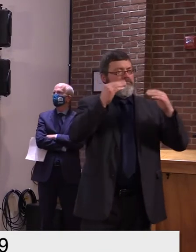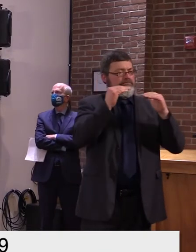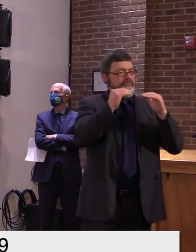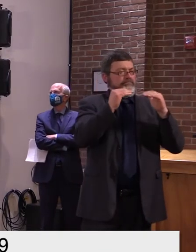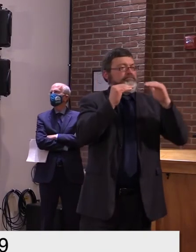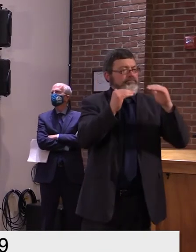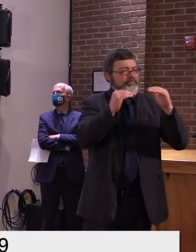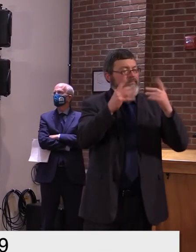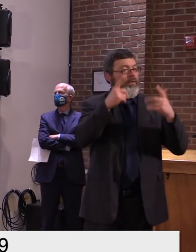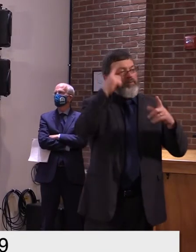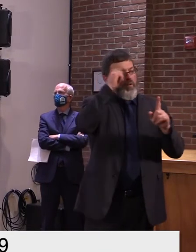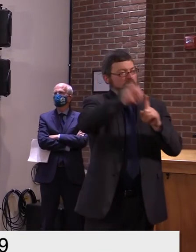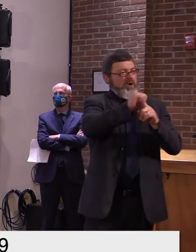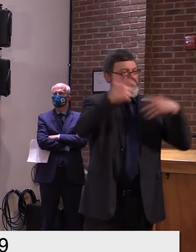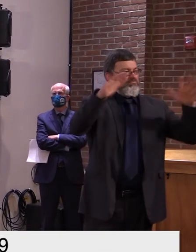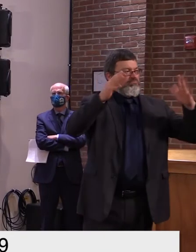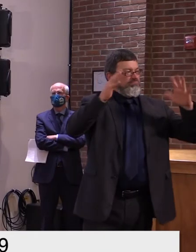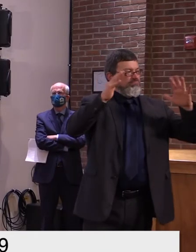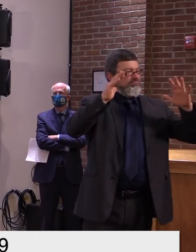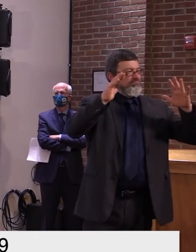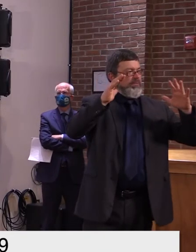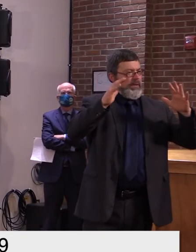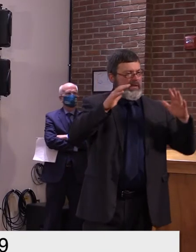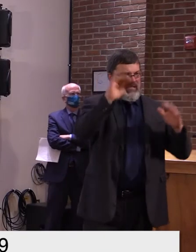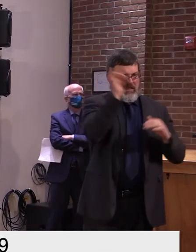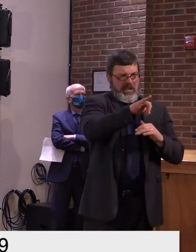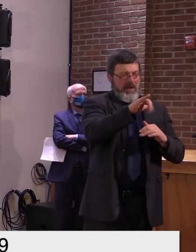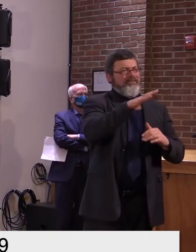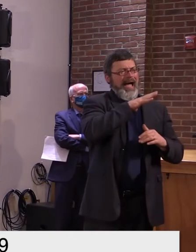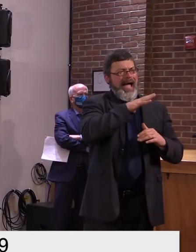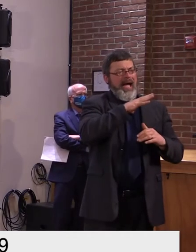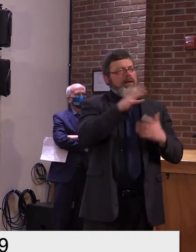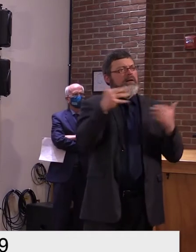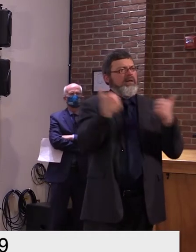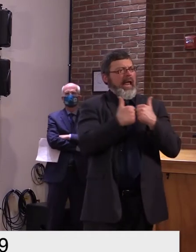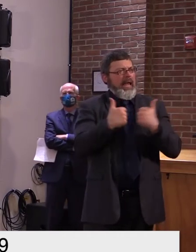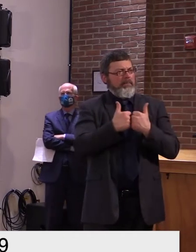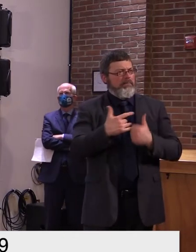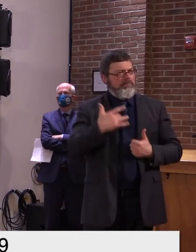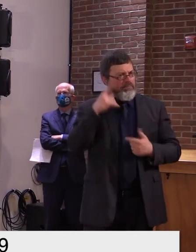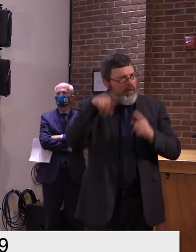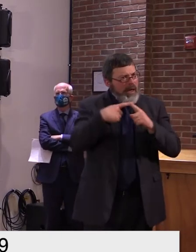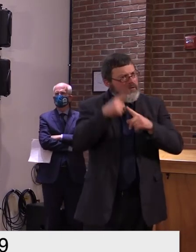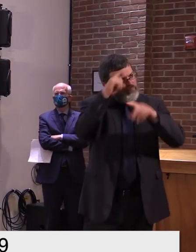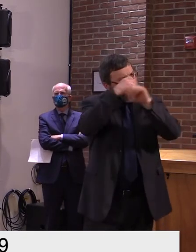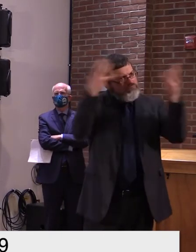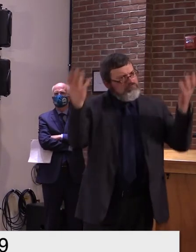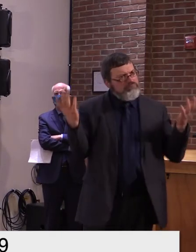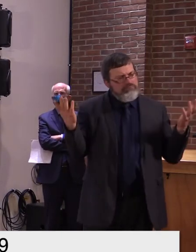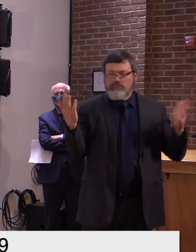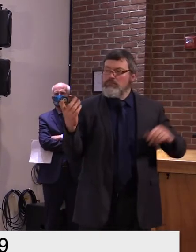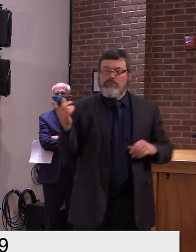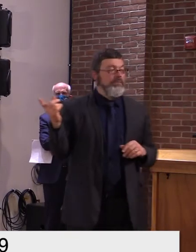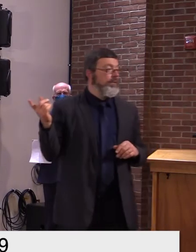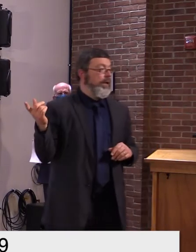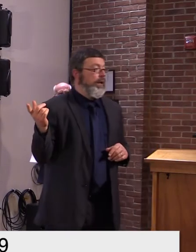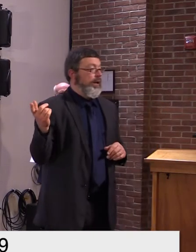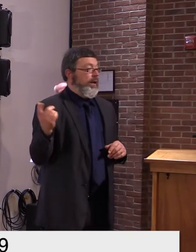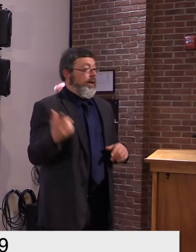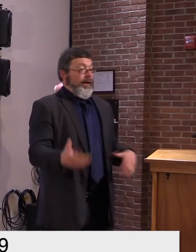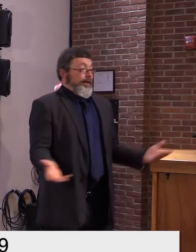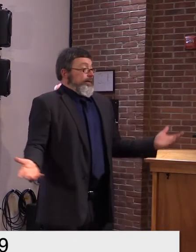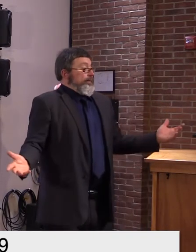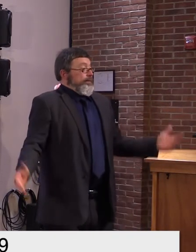to resume playing games, or would you need to see a further reduction in cases? Yeah, we just want to make sure, Andrew,